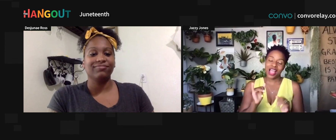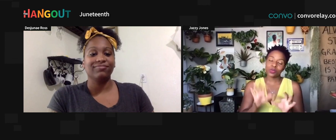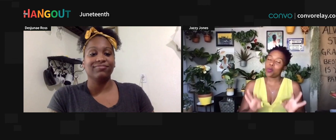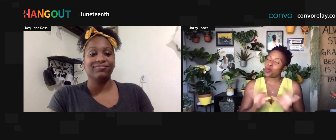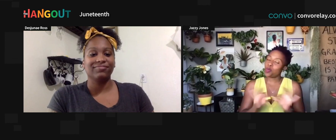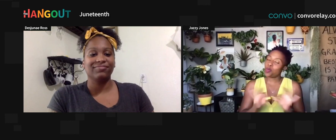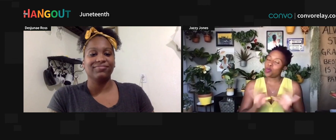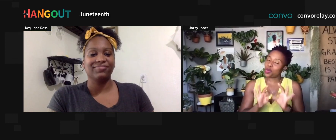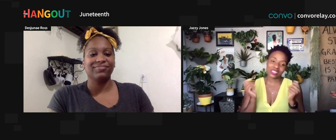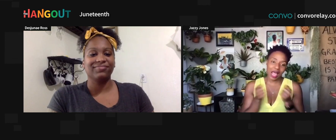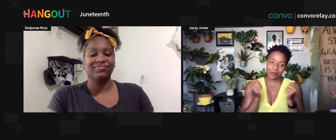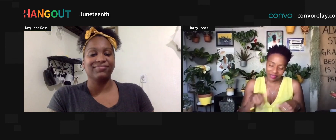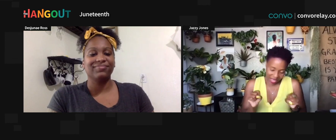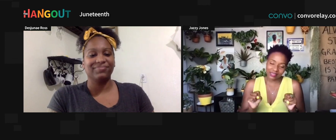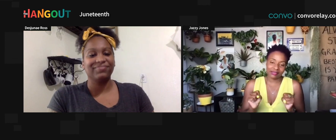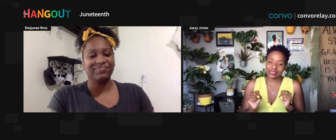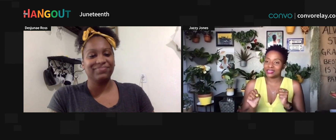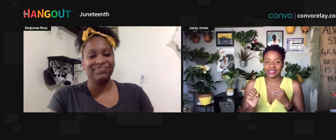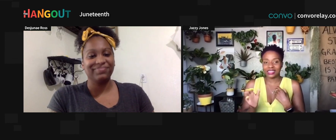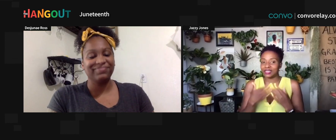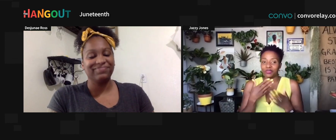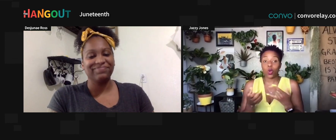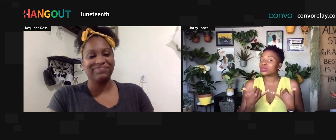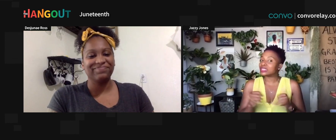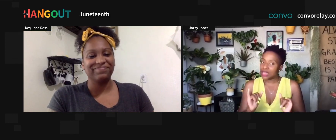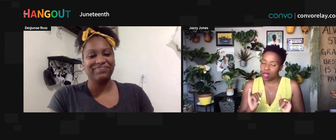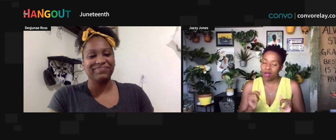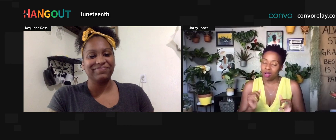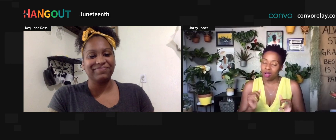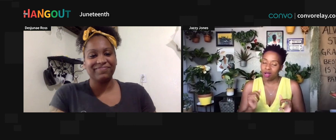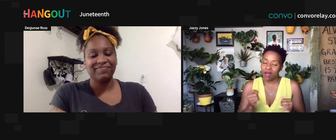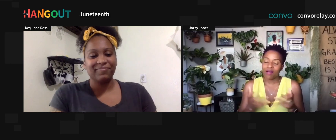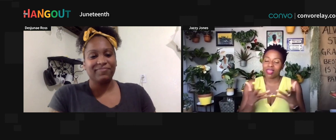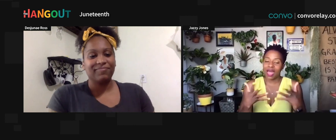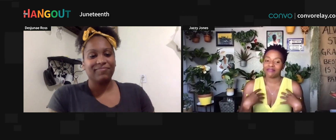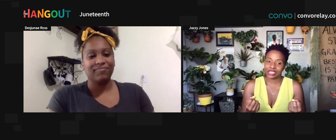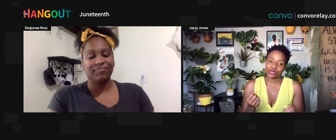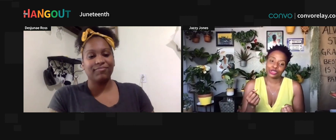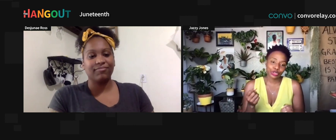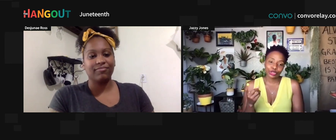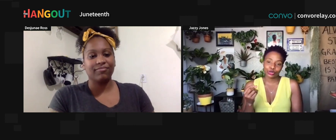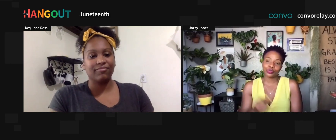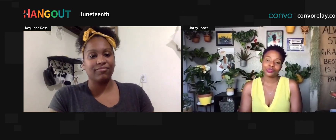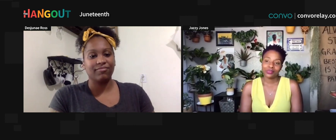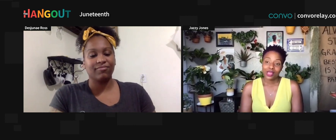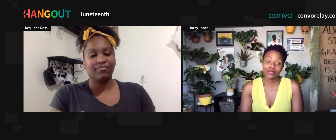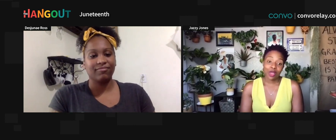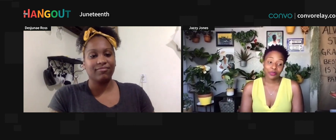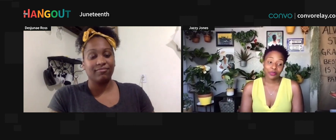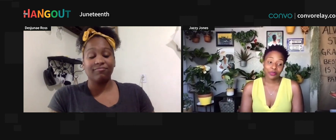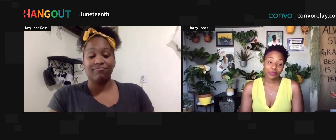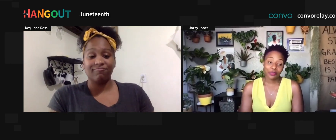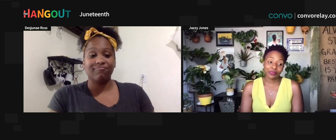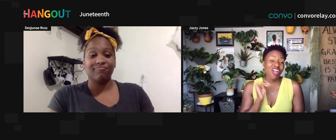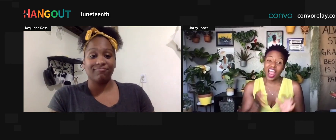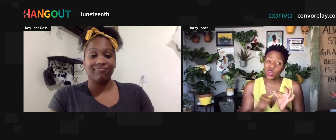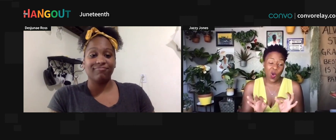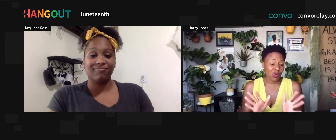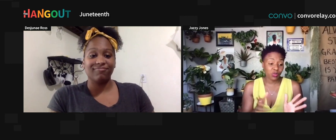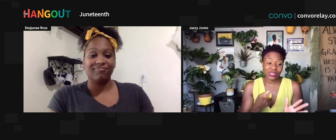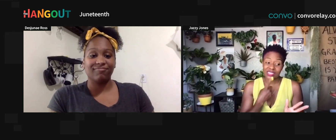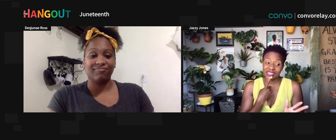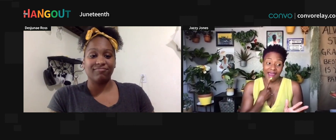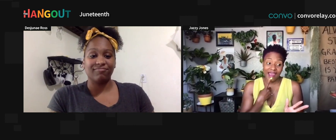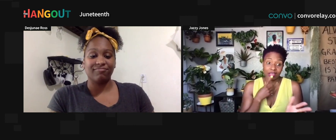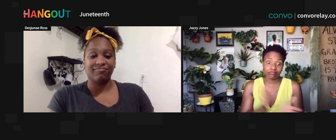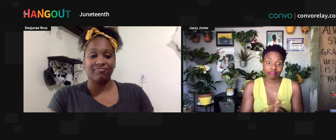the next step, people. And we've taken a big step. We are going to celebrate. We have acknowledged this, and we have the strength and the courage to